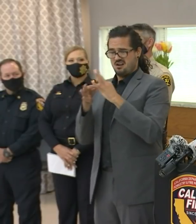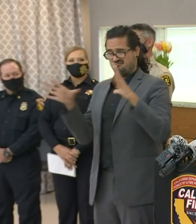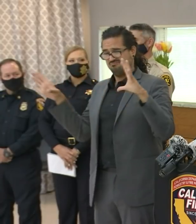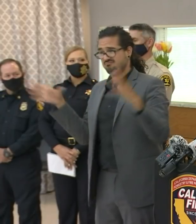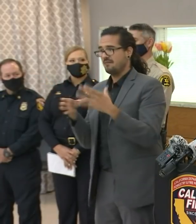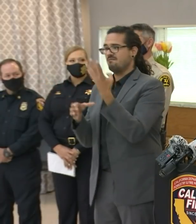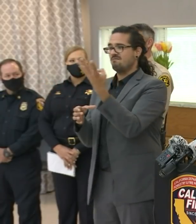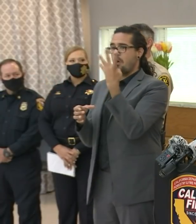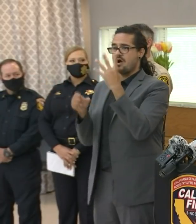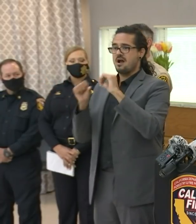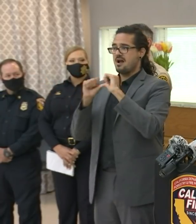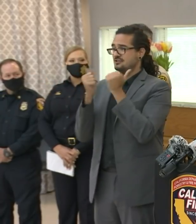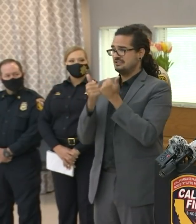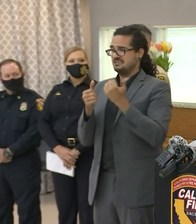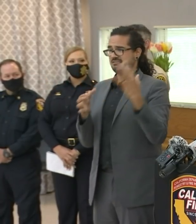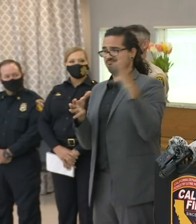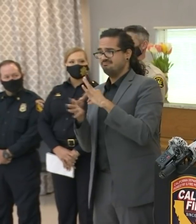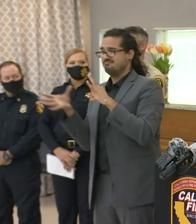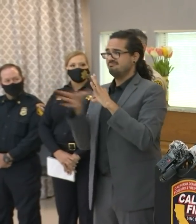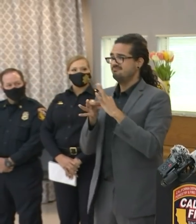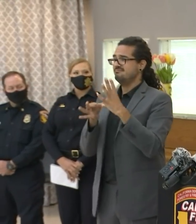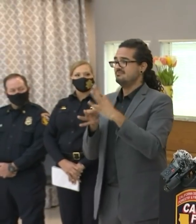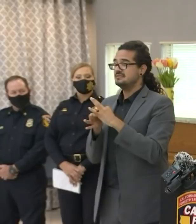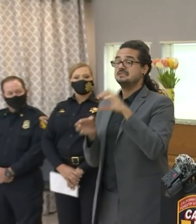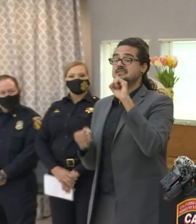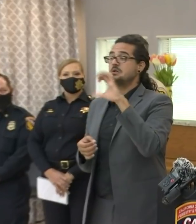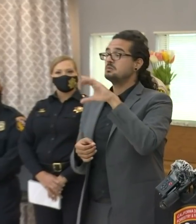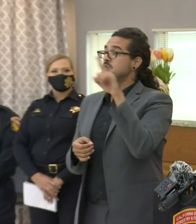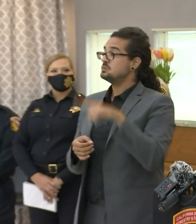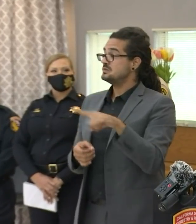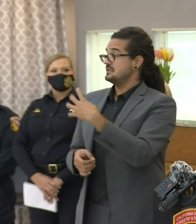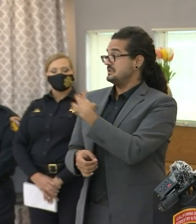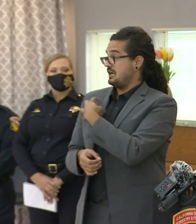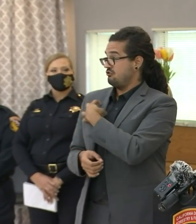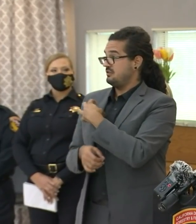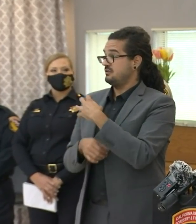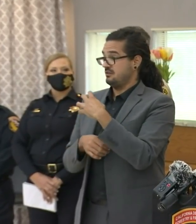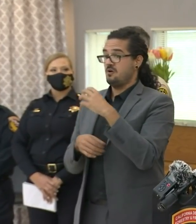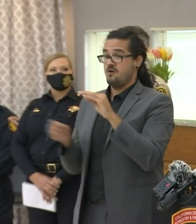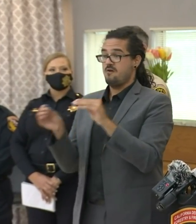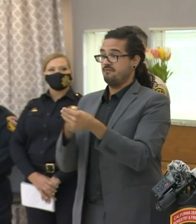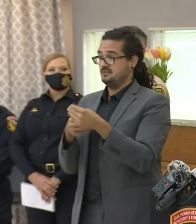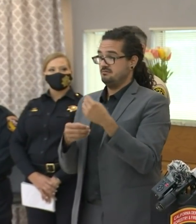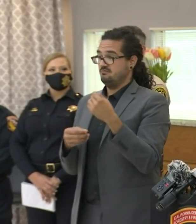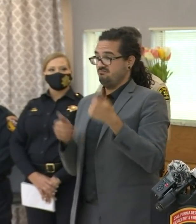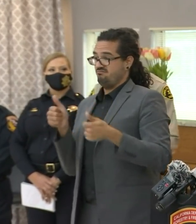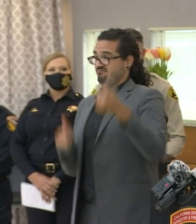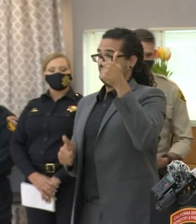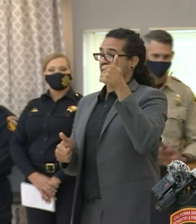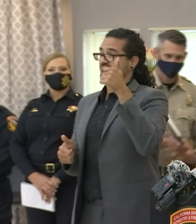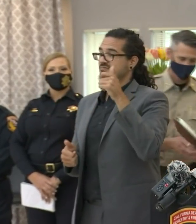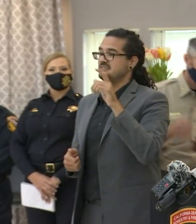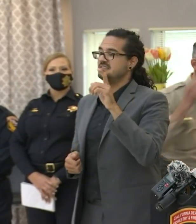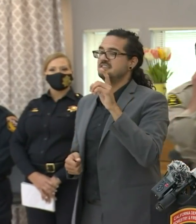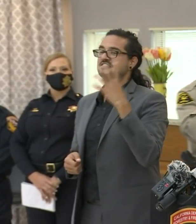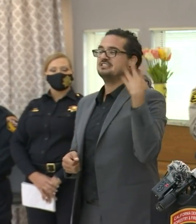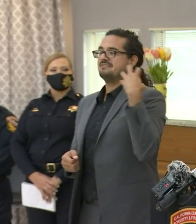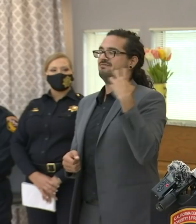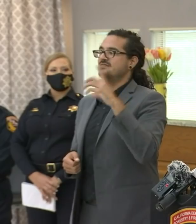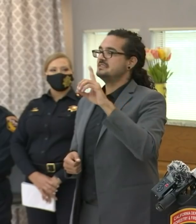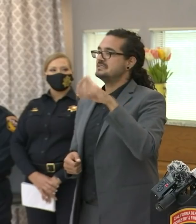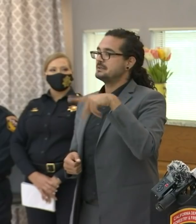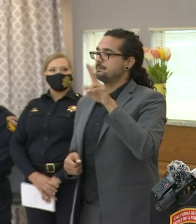command agencies is Santa Cruz County Sheriff's Office. I'd like to introduce Chief Deputy Clark.